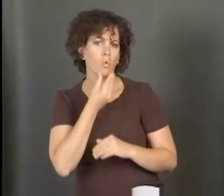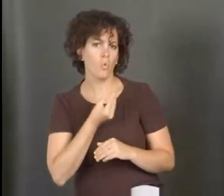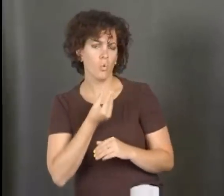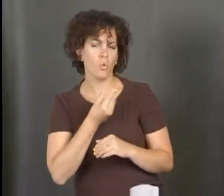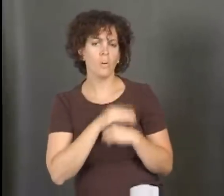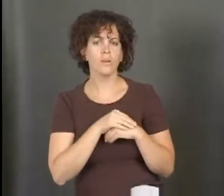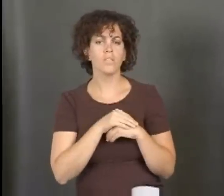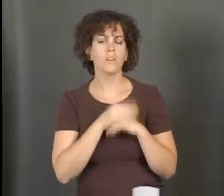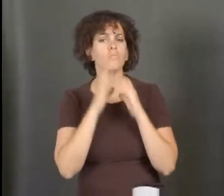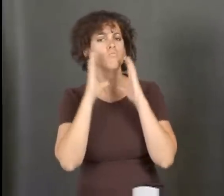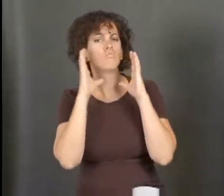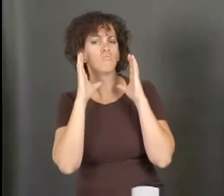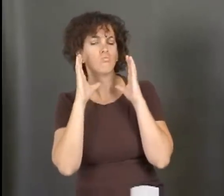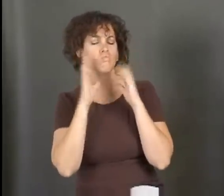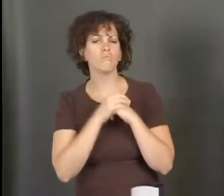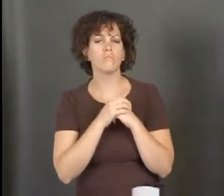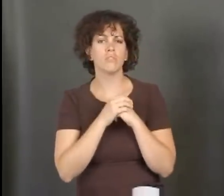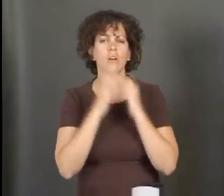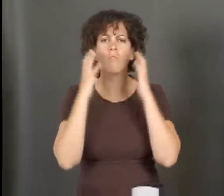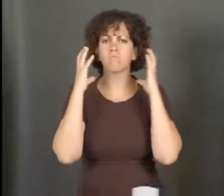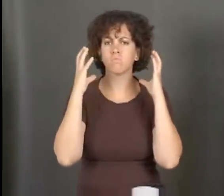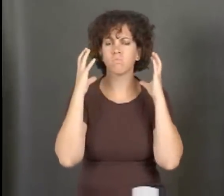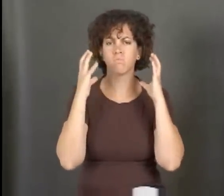narrow face, chubby face.